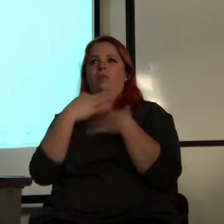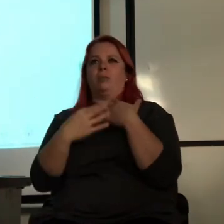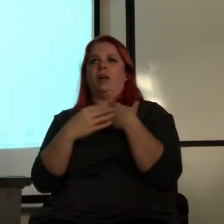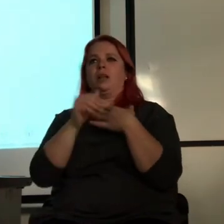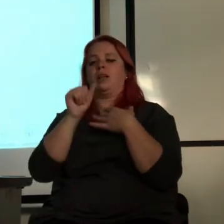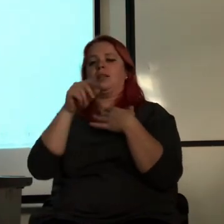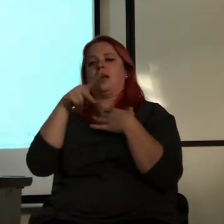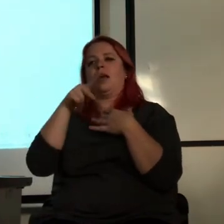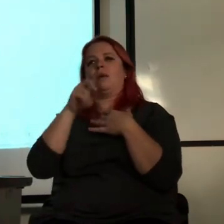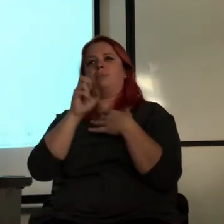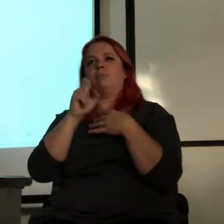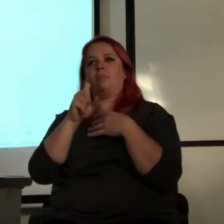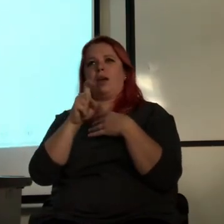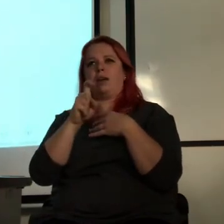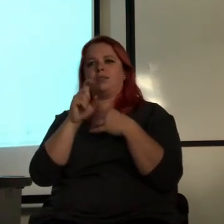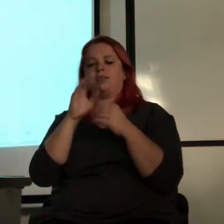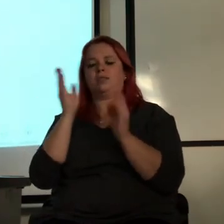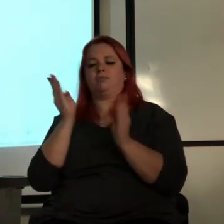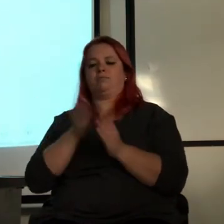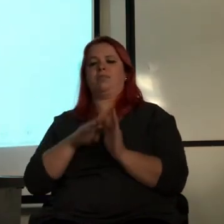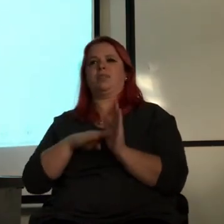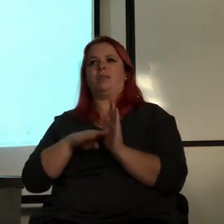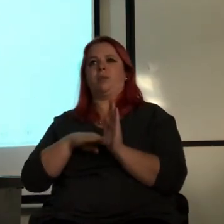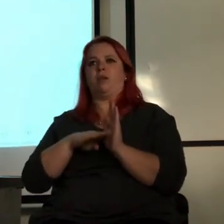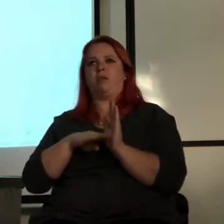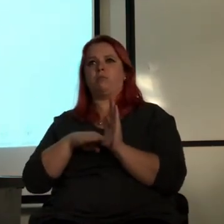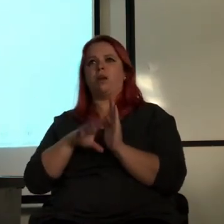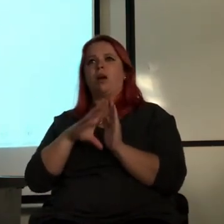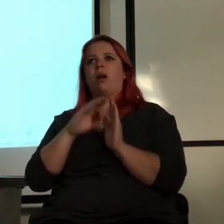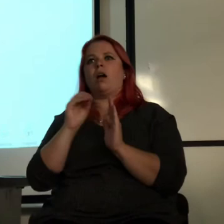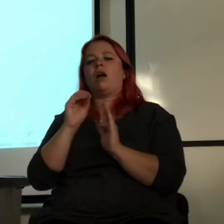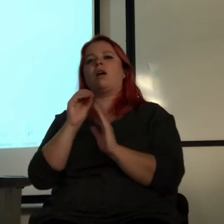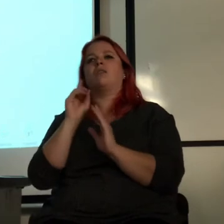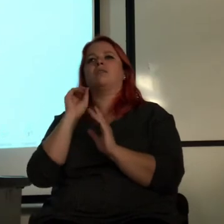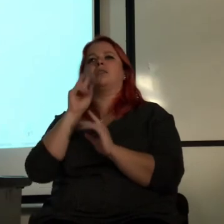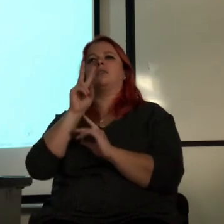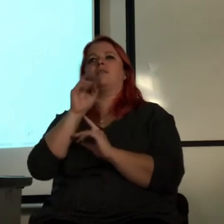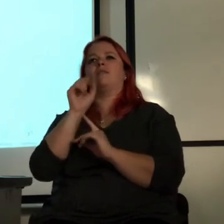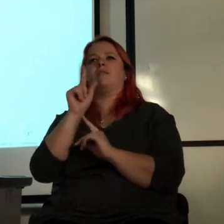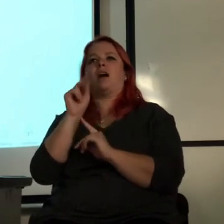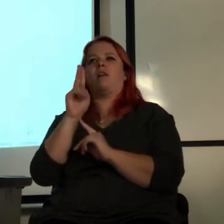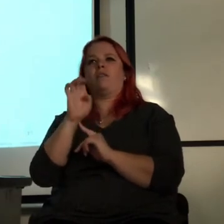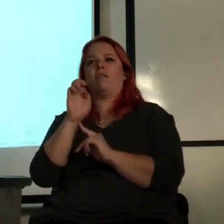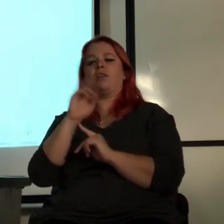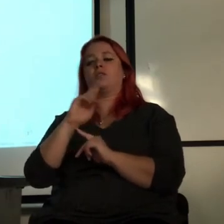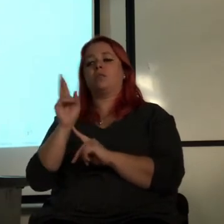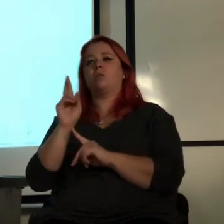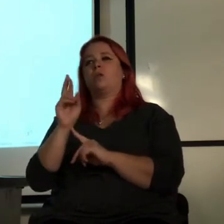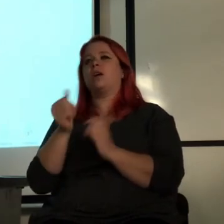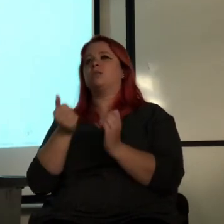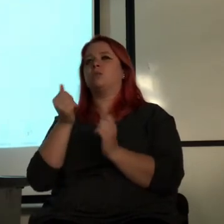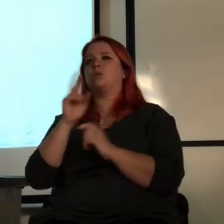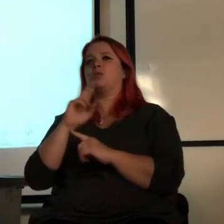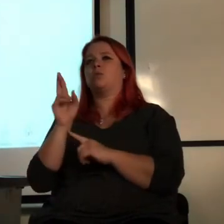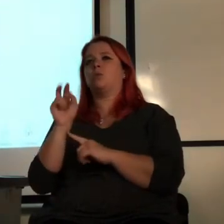here. And blood has come, that's our valve. It's on the right side. So which one is it?